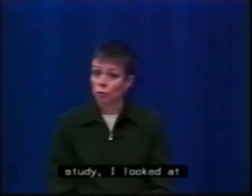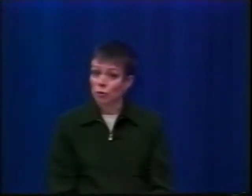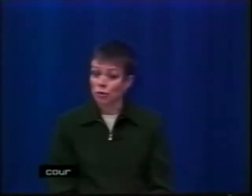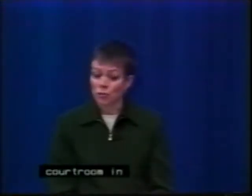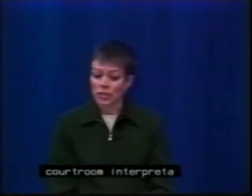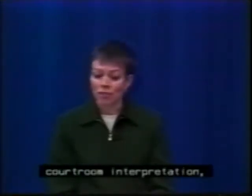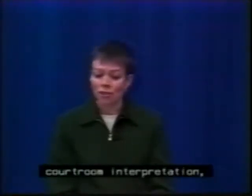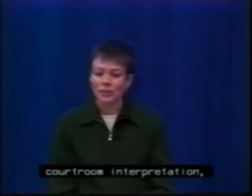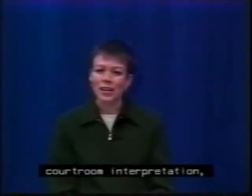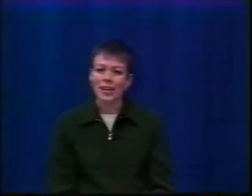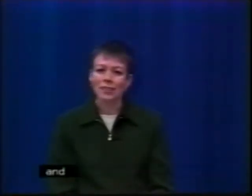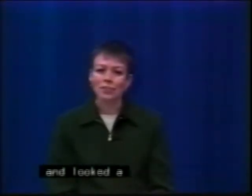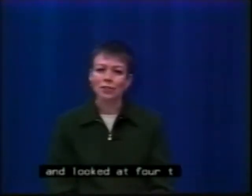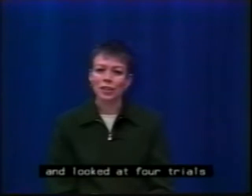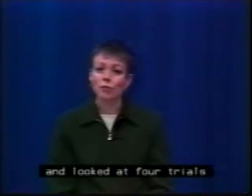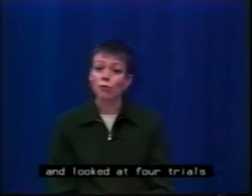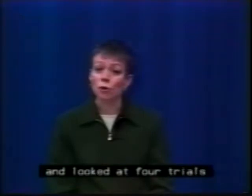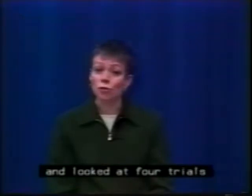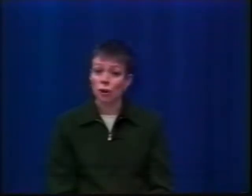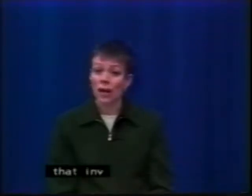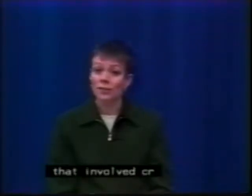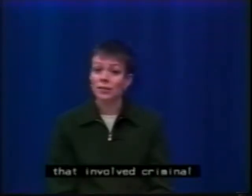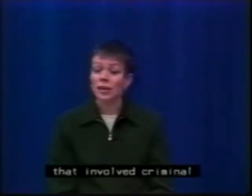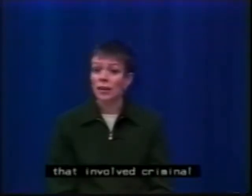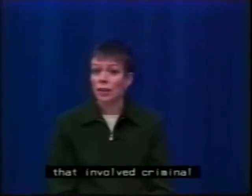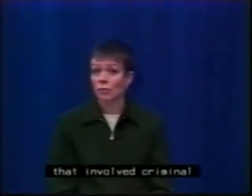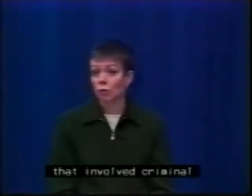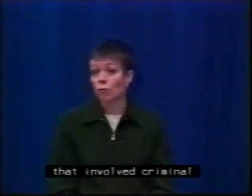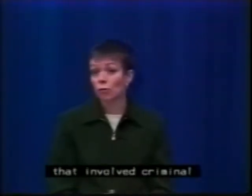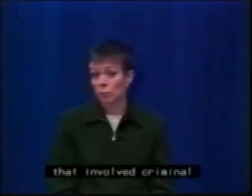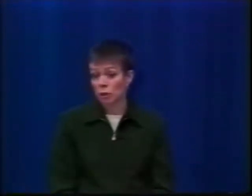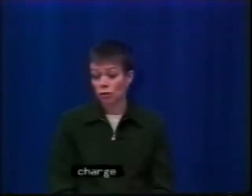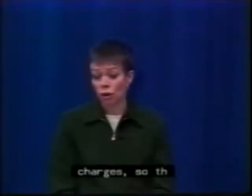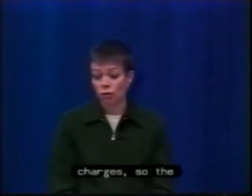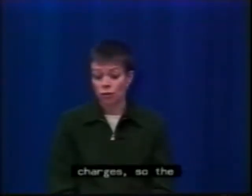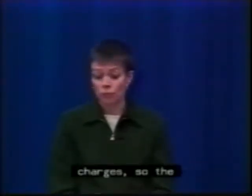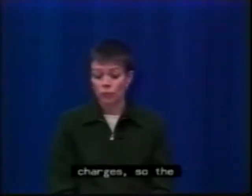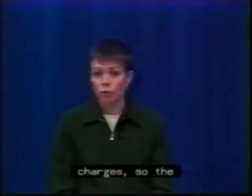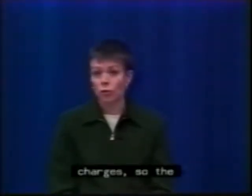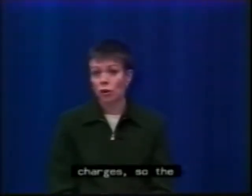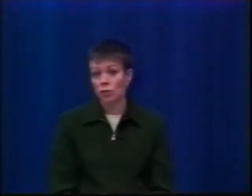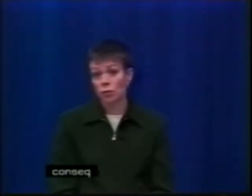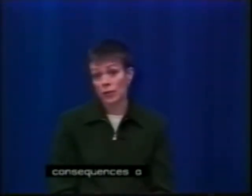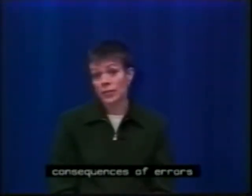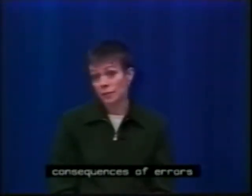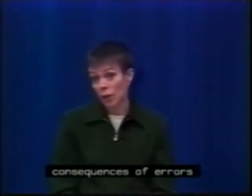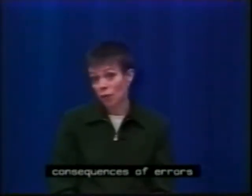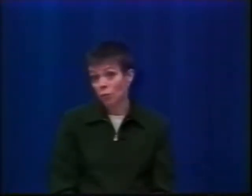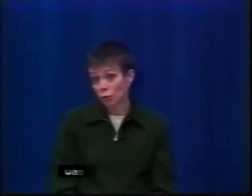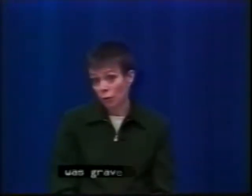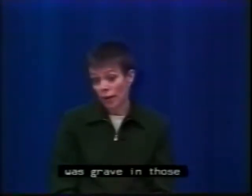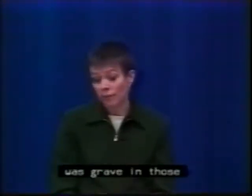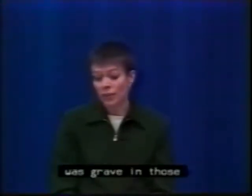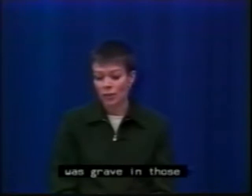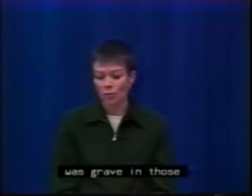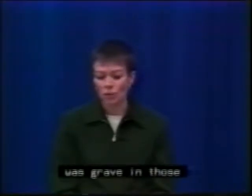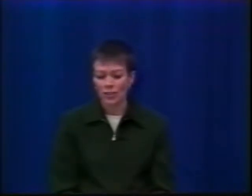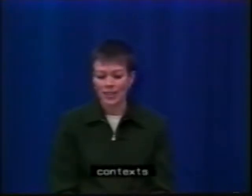courtroom interpretation and looked at four trials that involved criminal charges, so the consequences of errors was grave in those